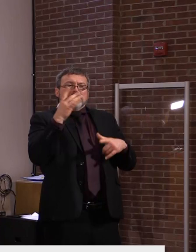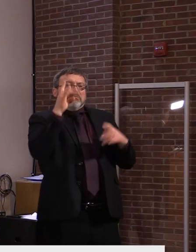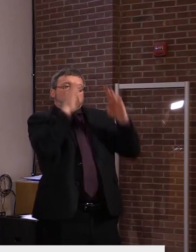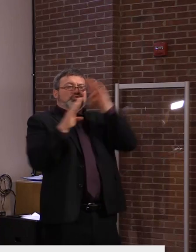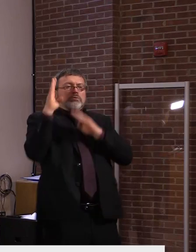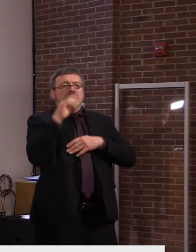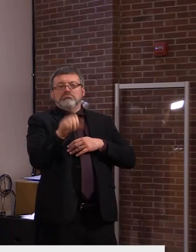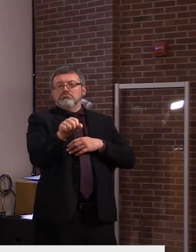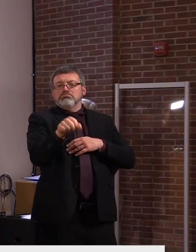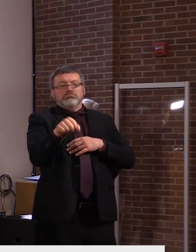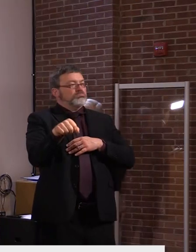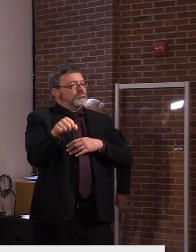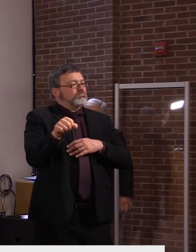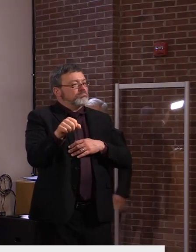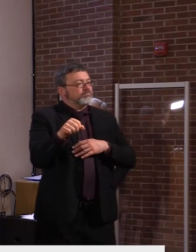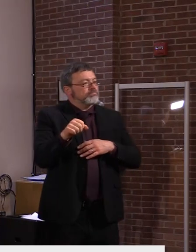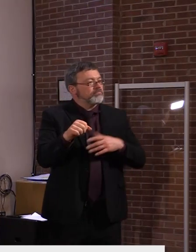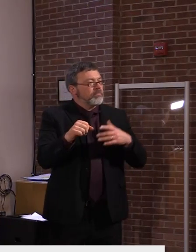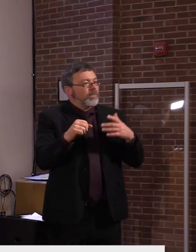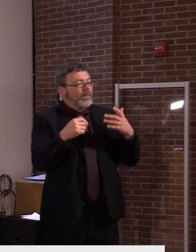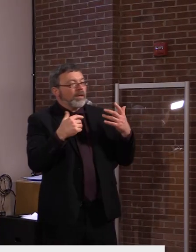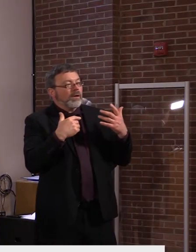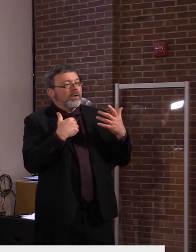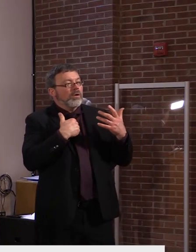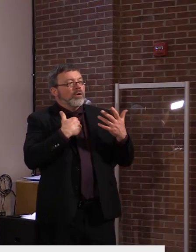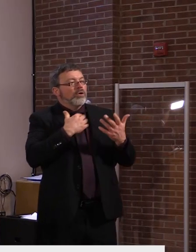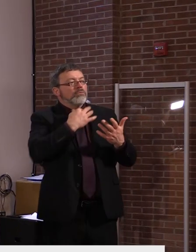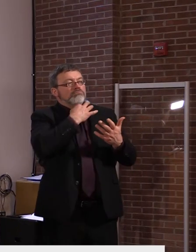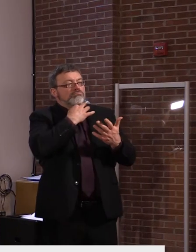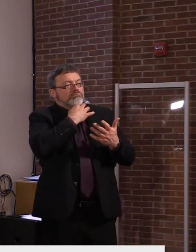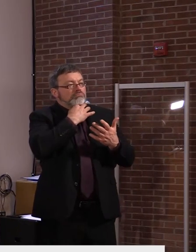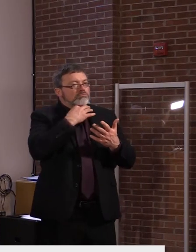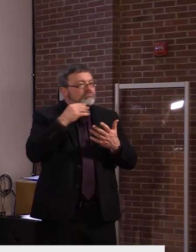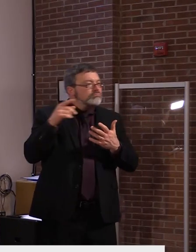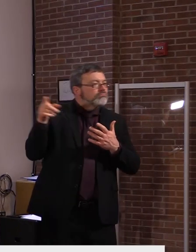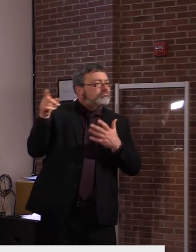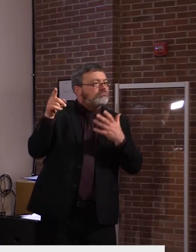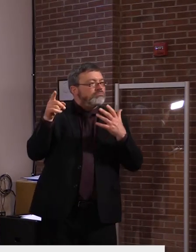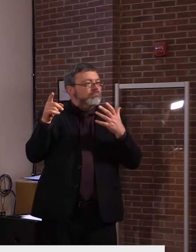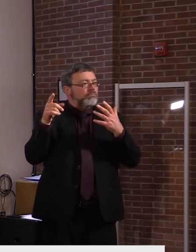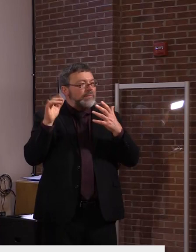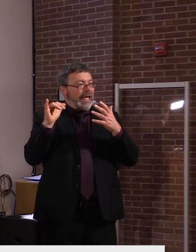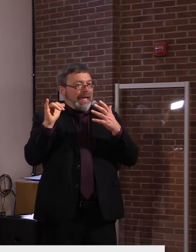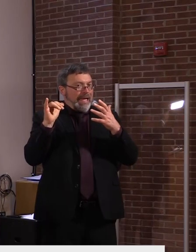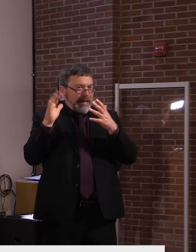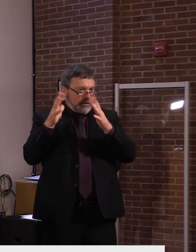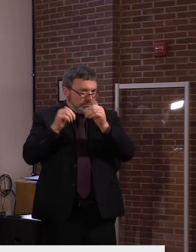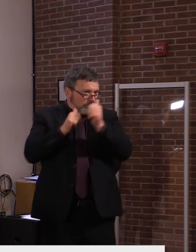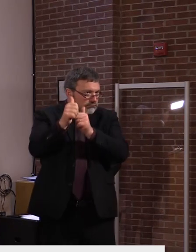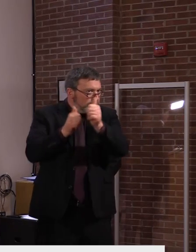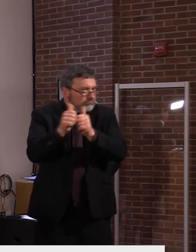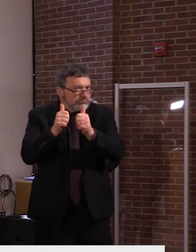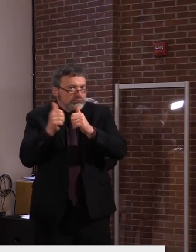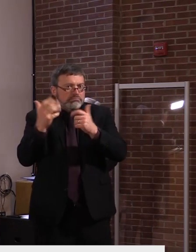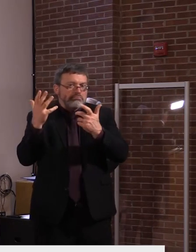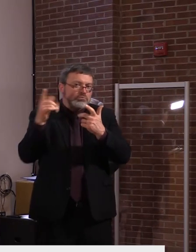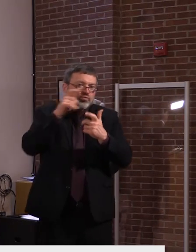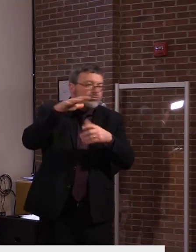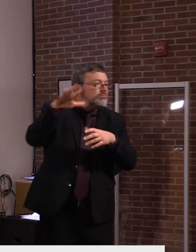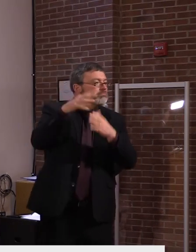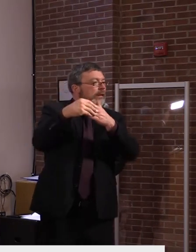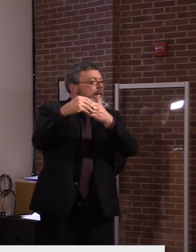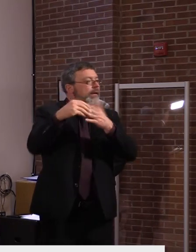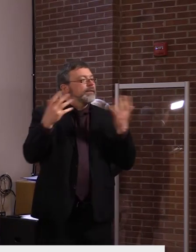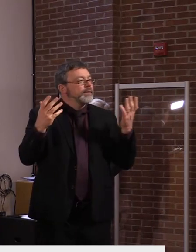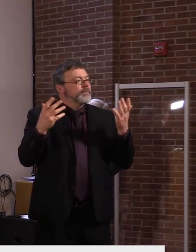more about who's going to run out of the legislature, for instance. But it does. There's a lot of